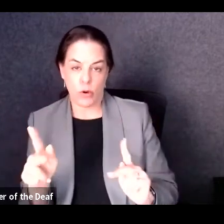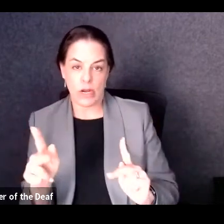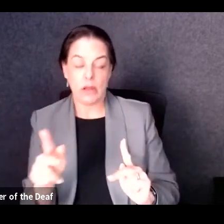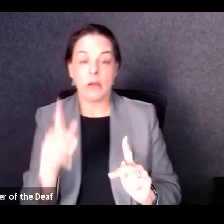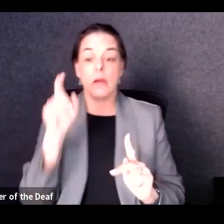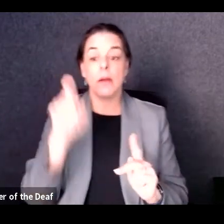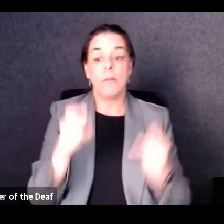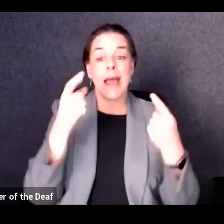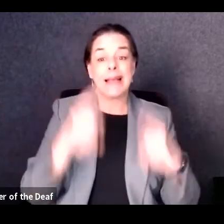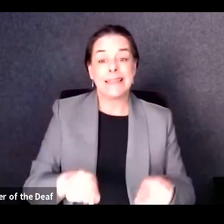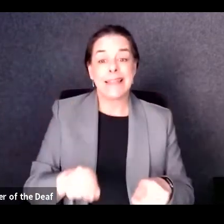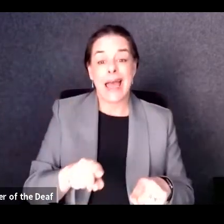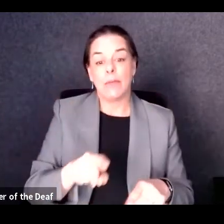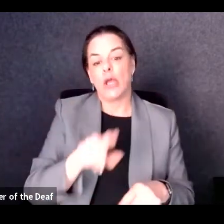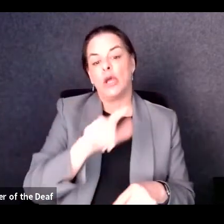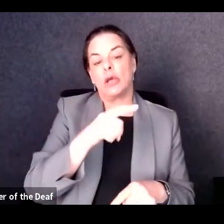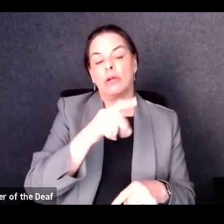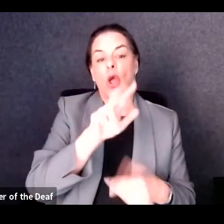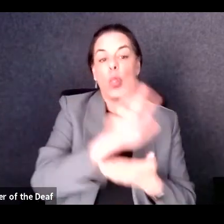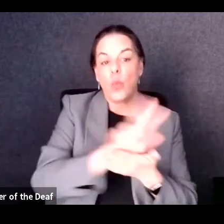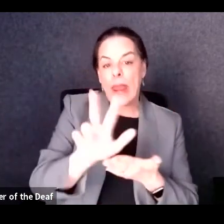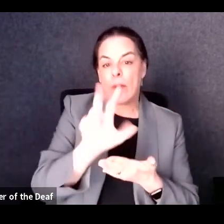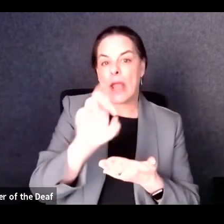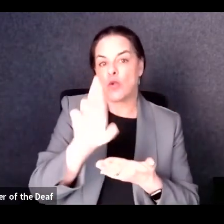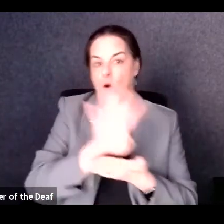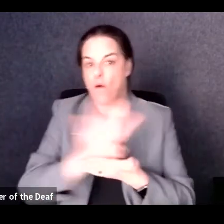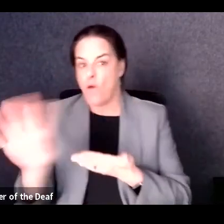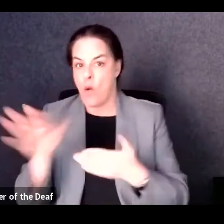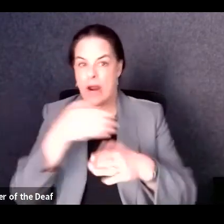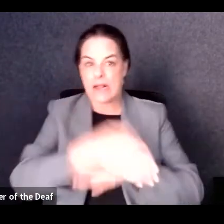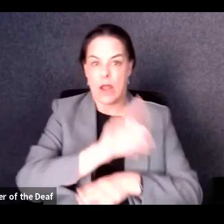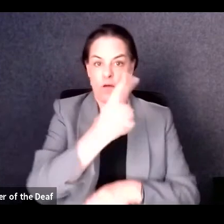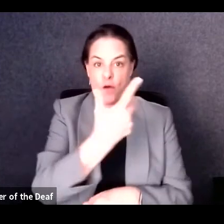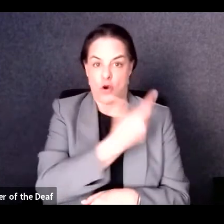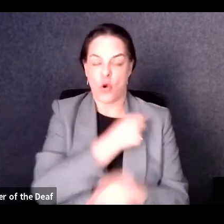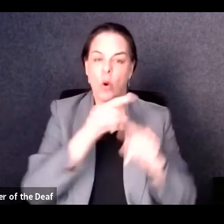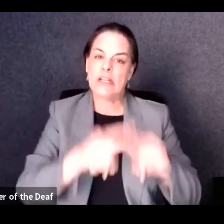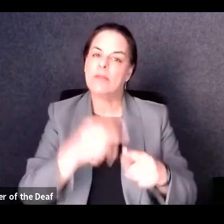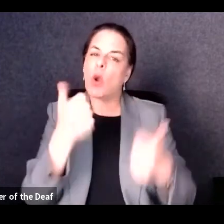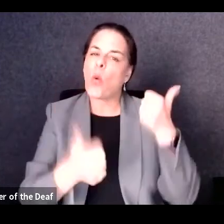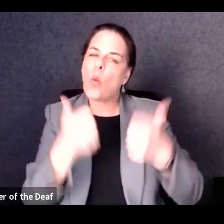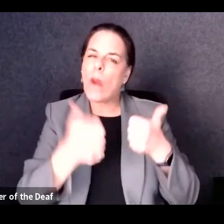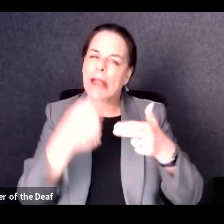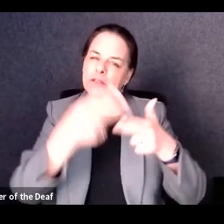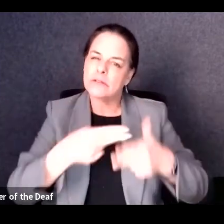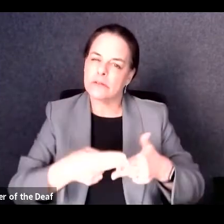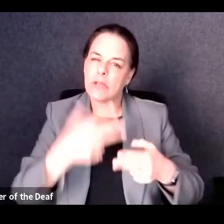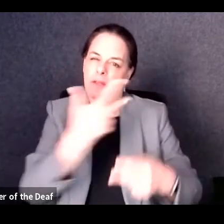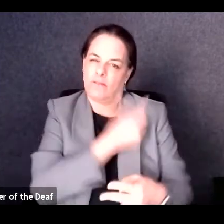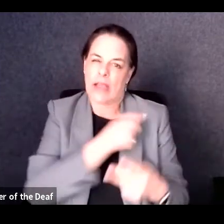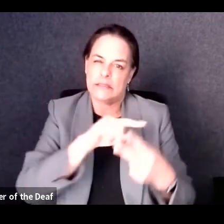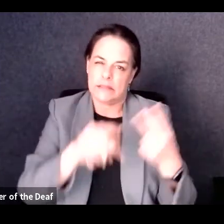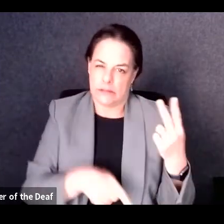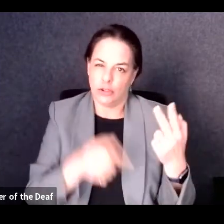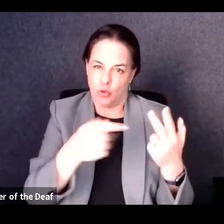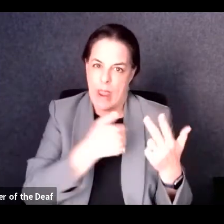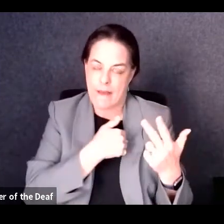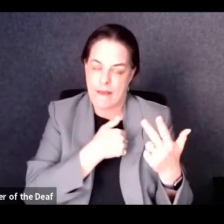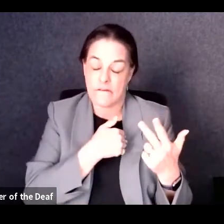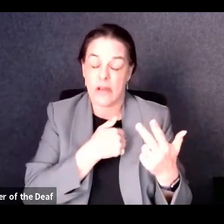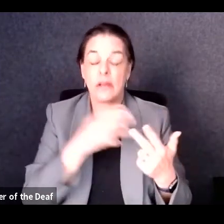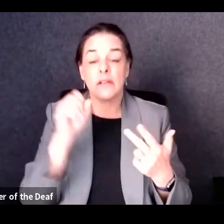held 21 or 28 days after the first dose, depending on which vaccine was given. This requires significant